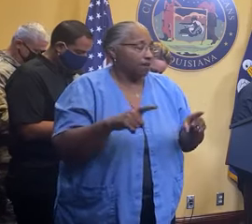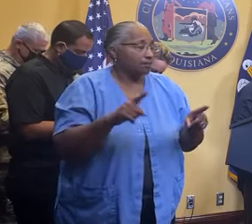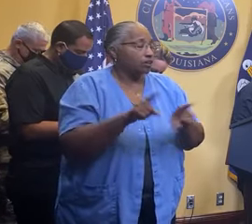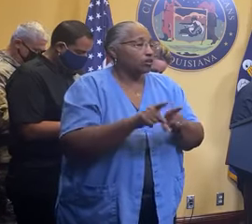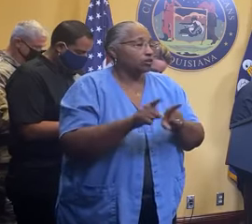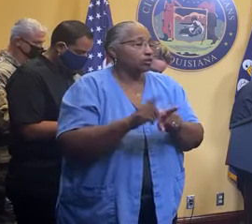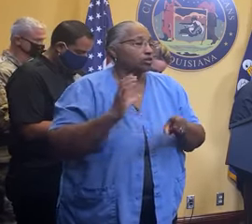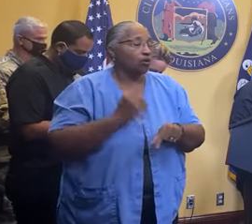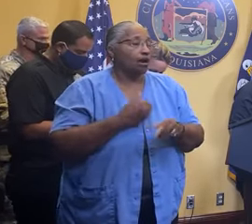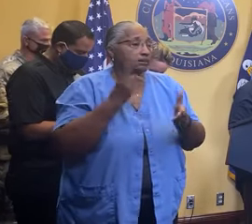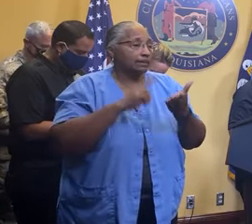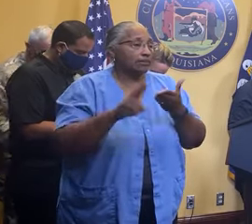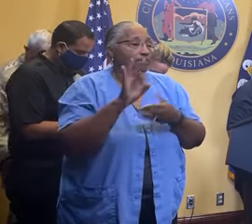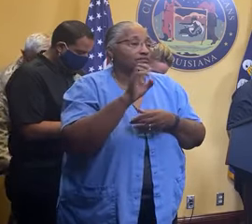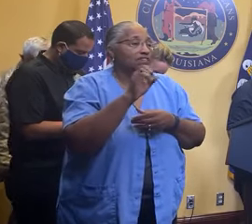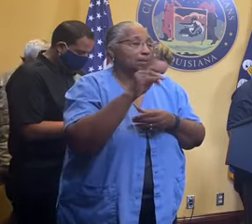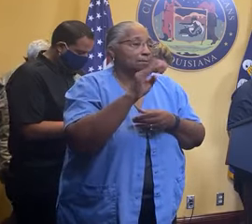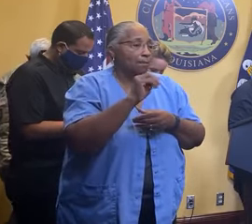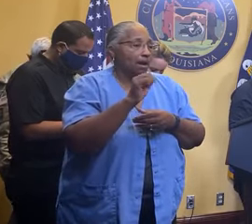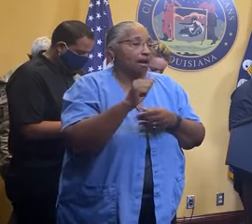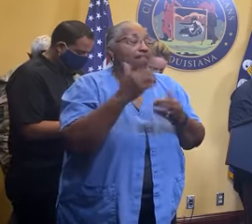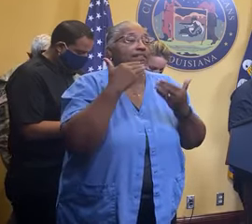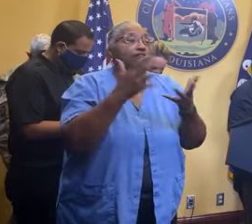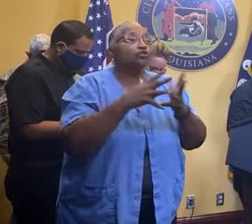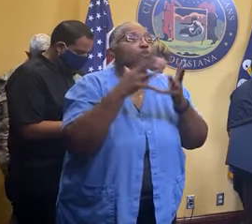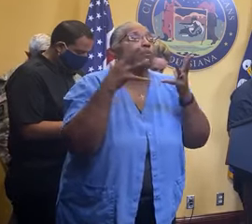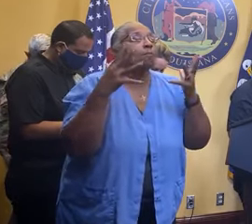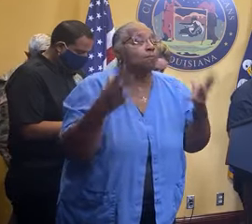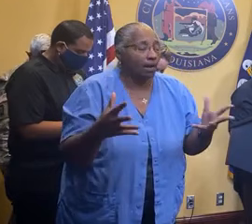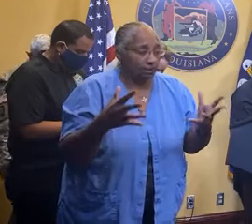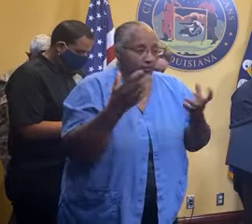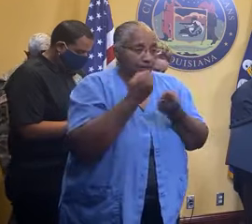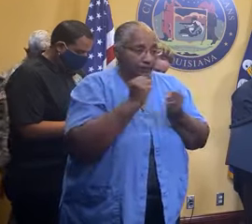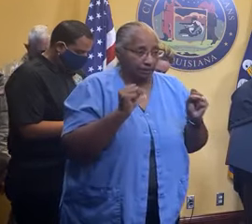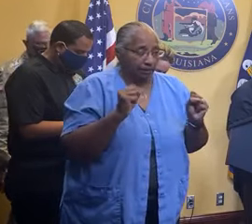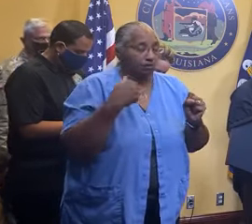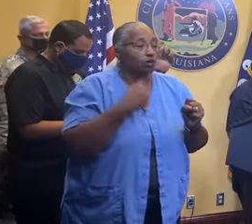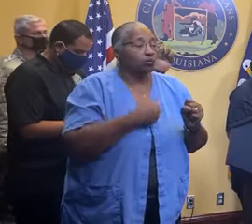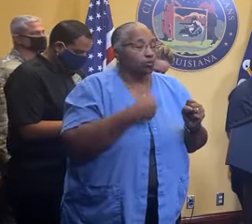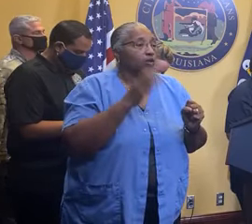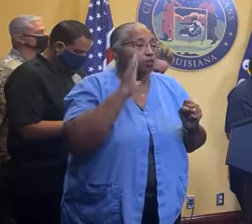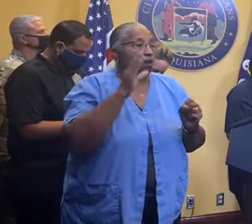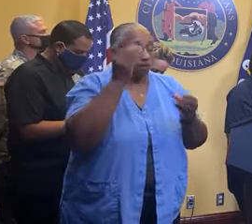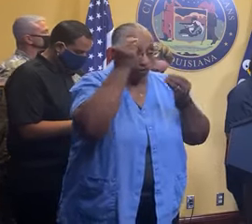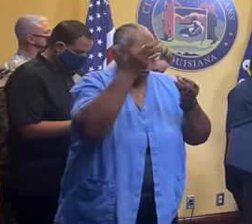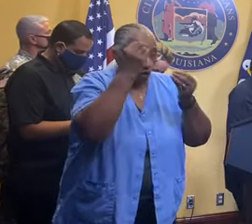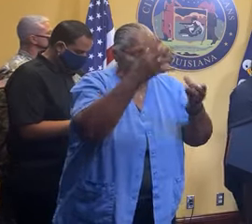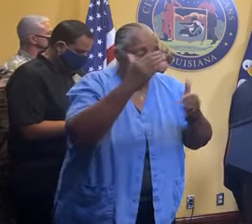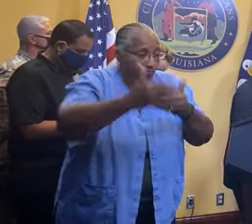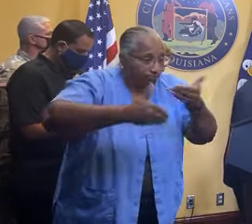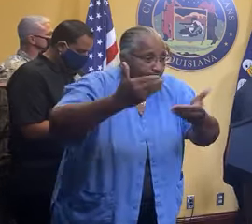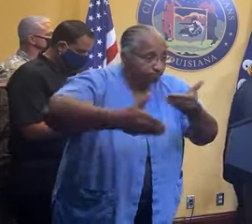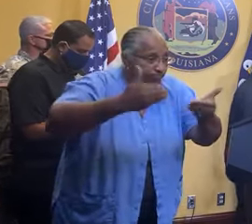our Secretary of FEMA. Thank you all so much. Be safe. And we will give you updates as we need to. Thank you.